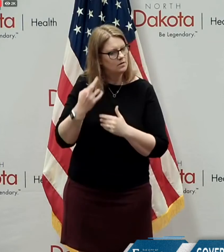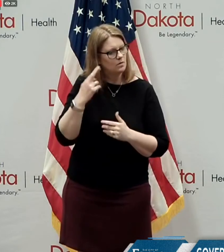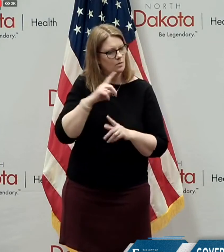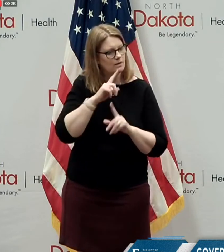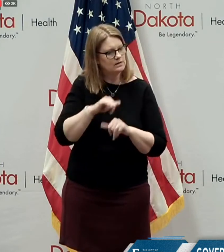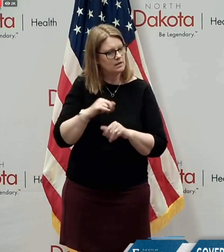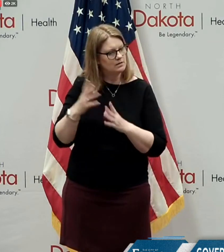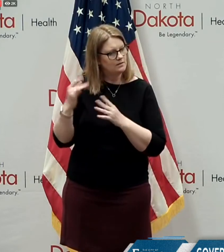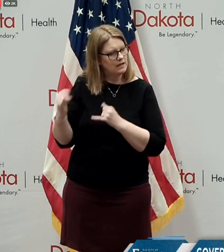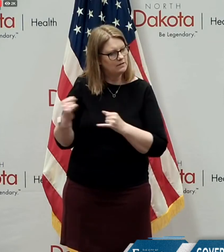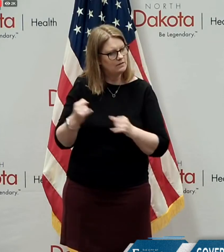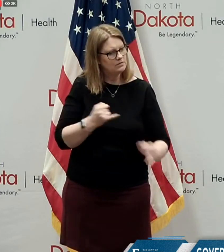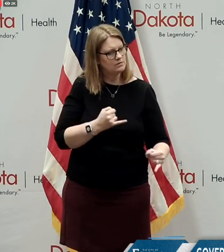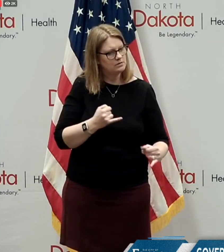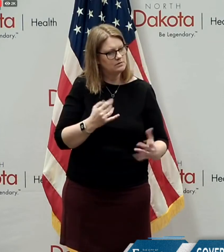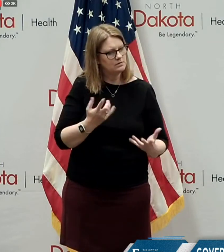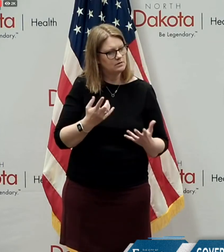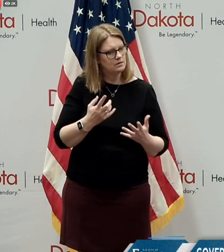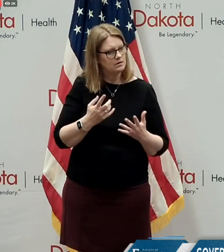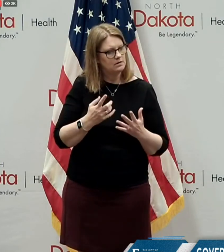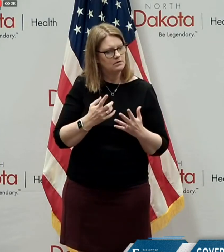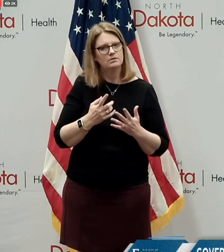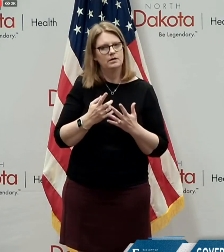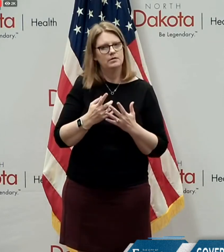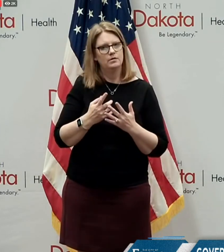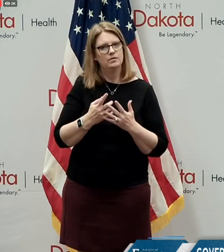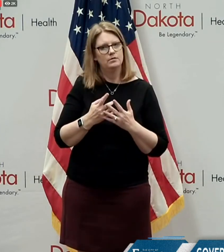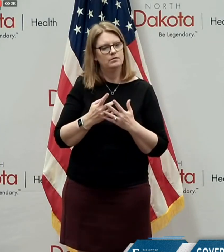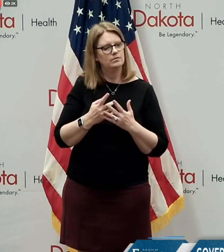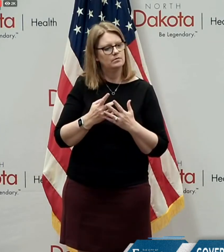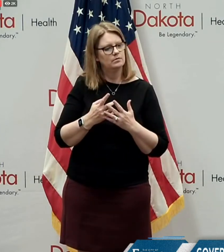of individuals returning to unemployment.